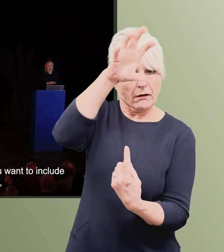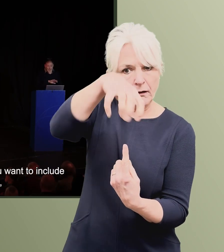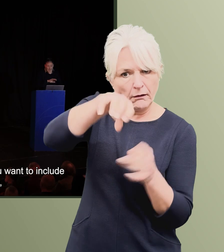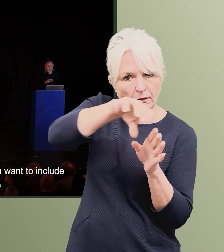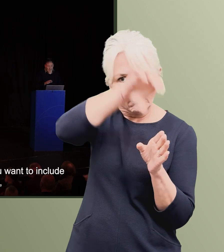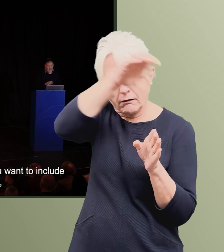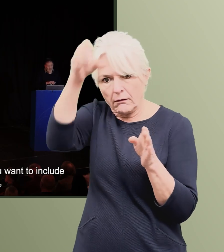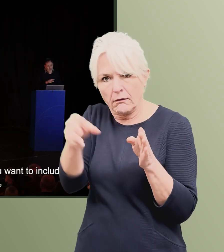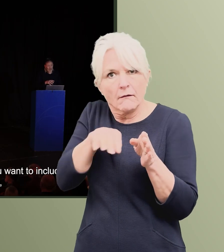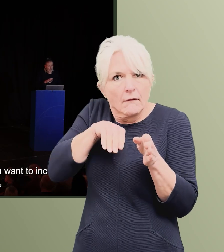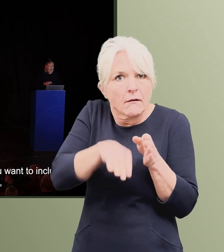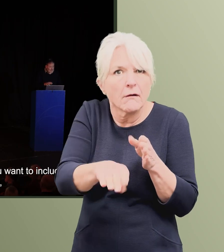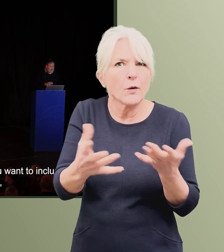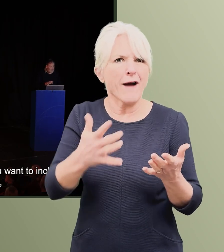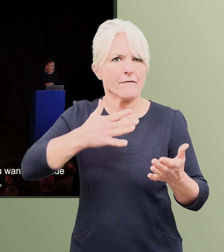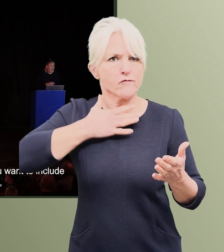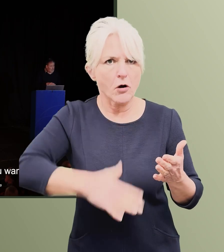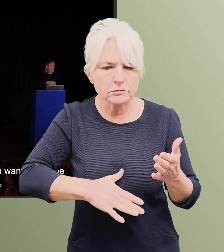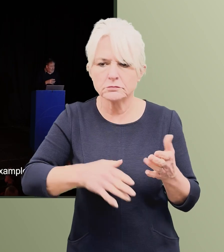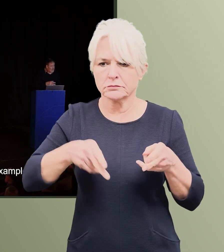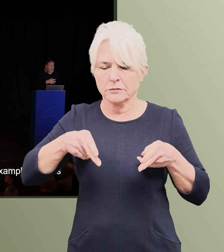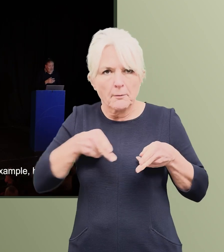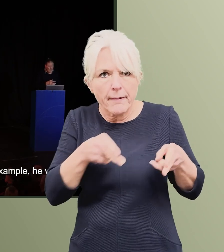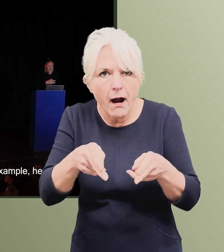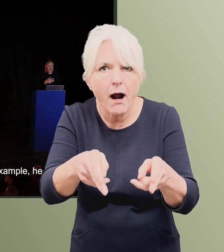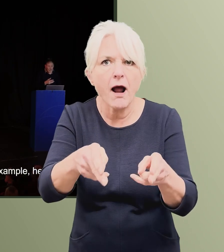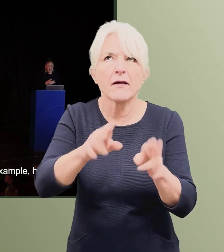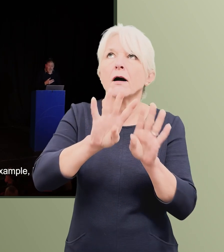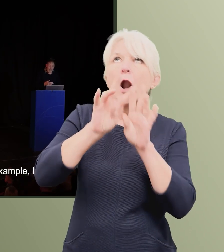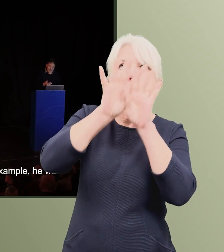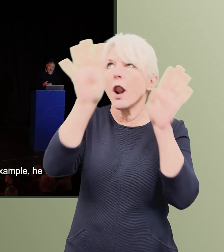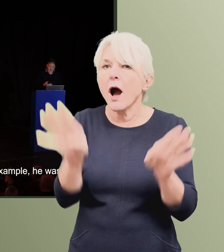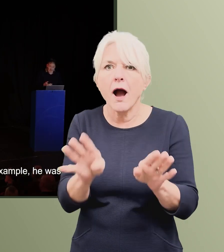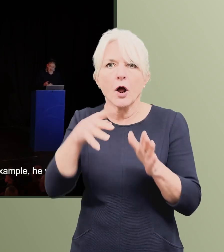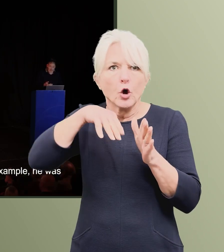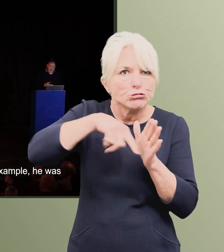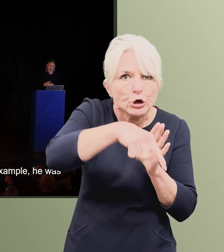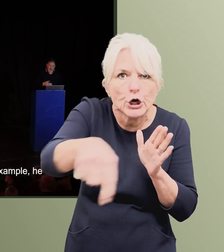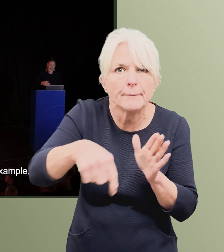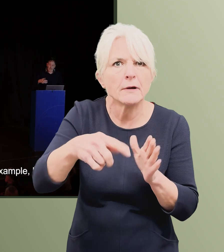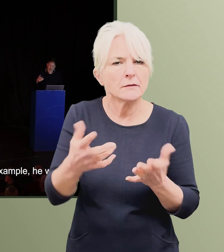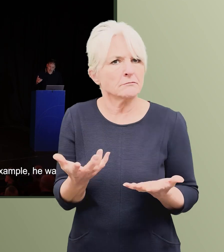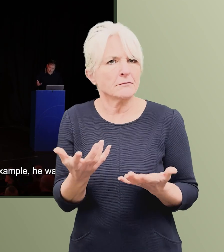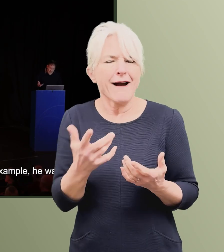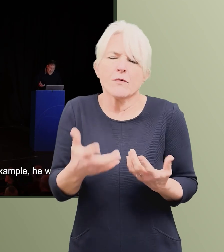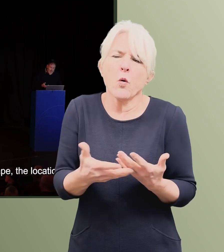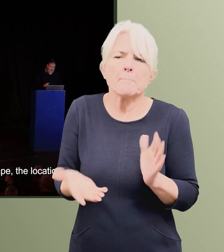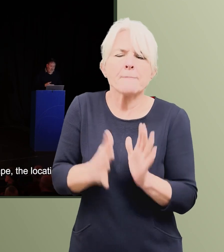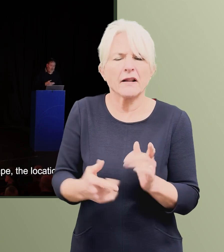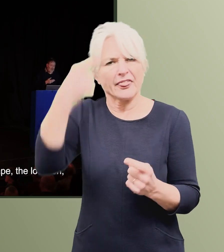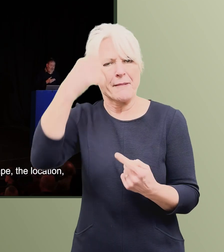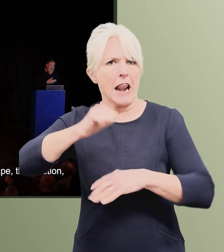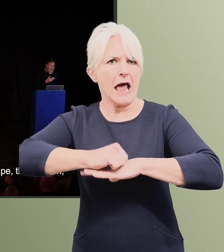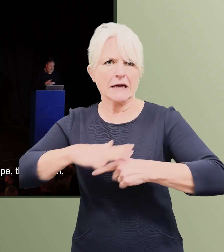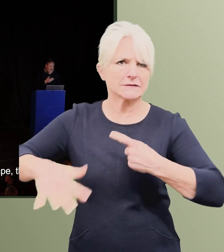chamber, and the mound. And if you want to include landscape as well, because again, if you look at the work of Chris Tilly, for example, he was looking at orientation,